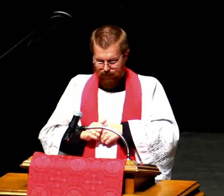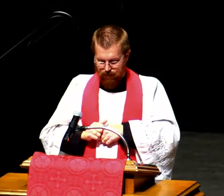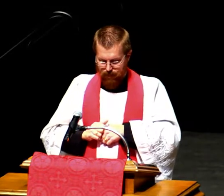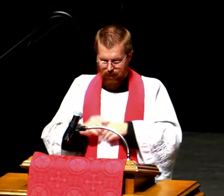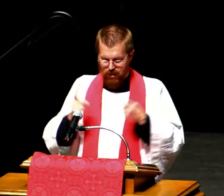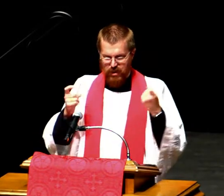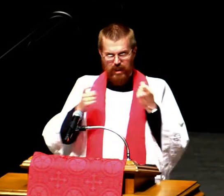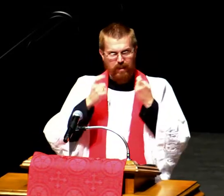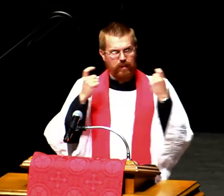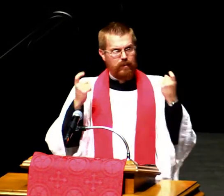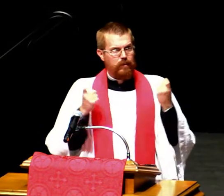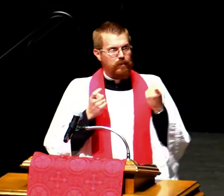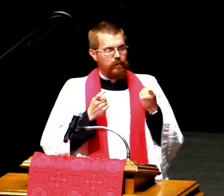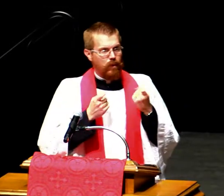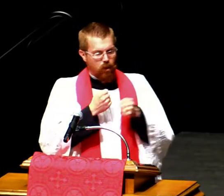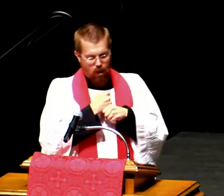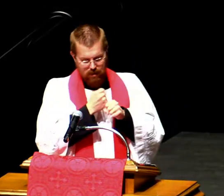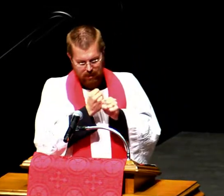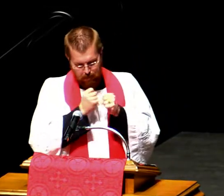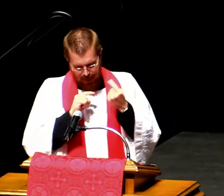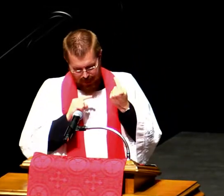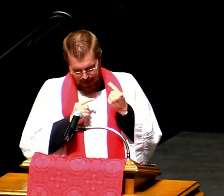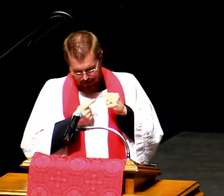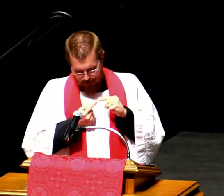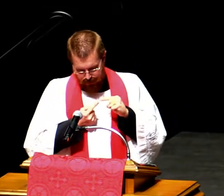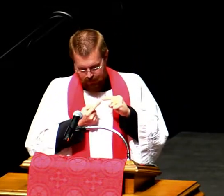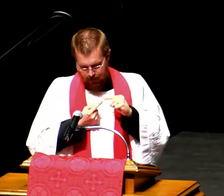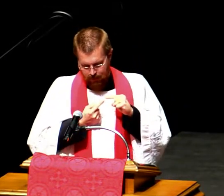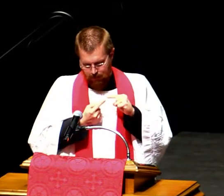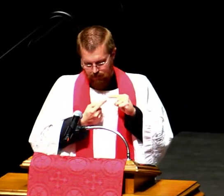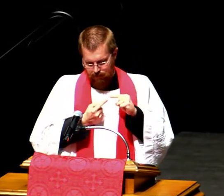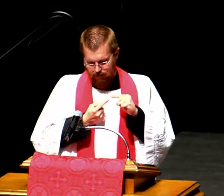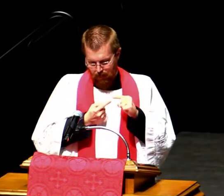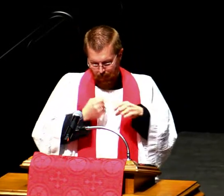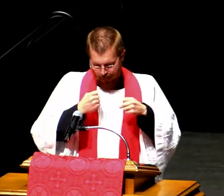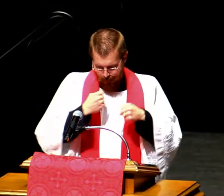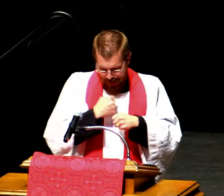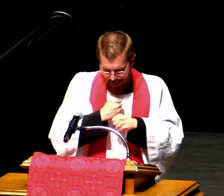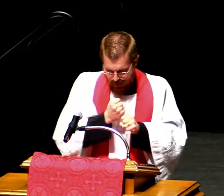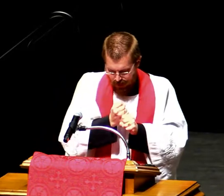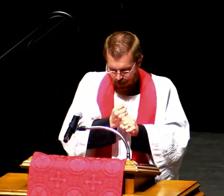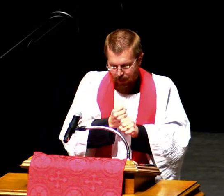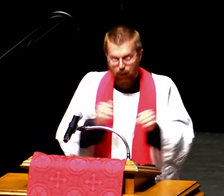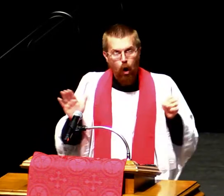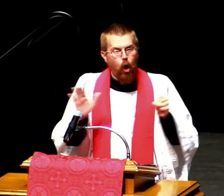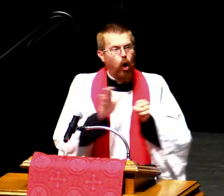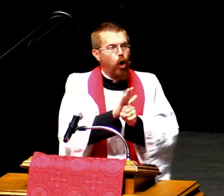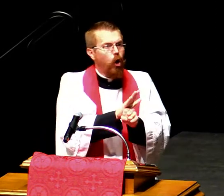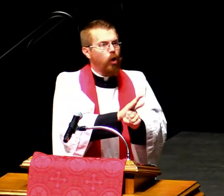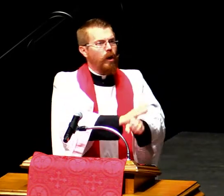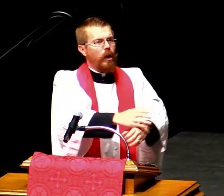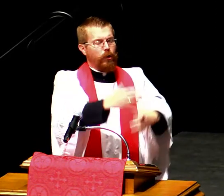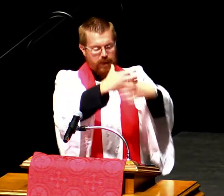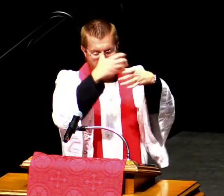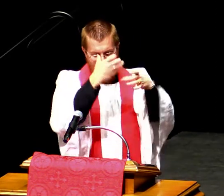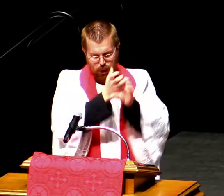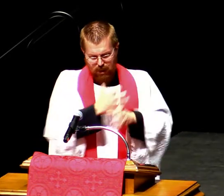Sin causes pain. Sin Makes the whole creation